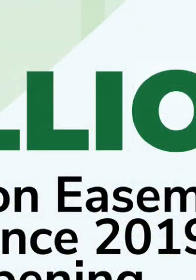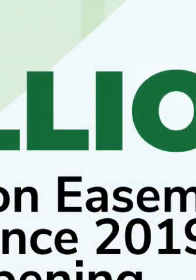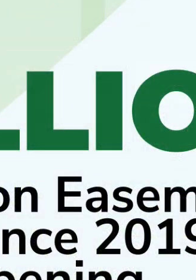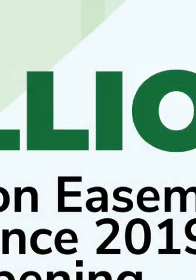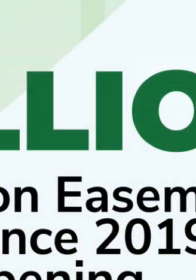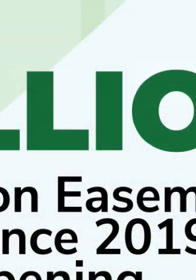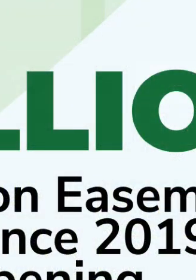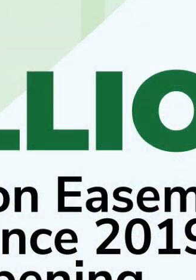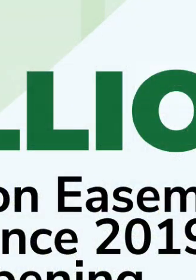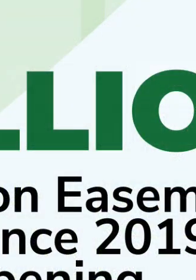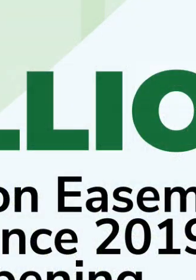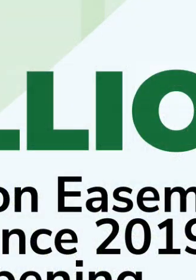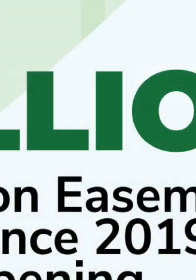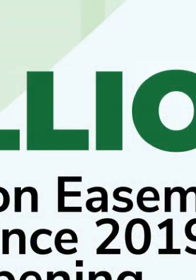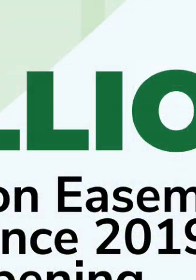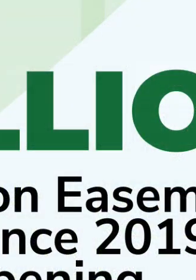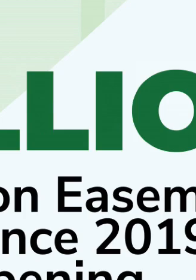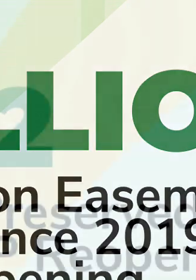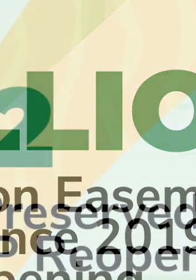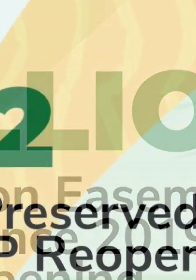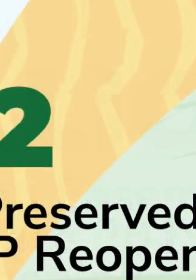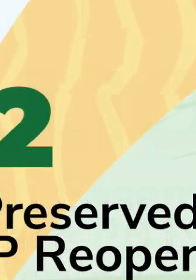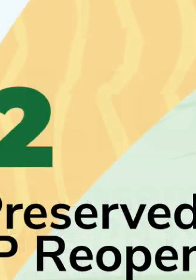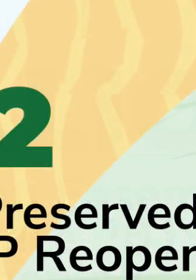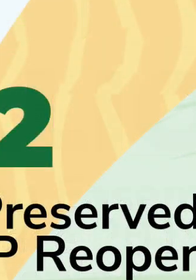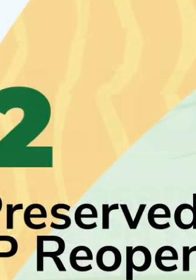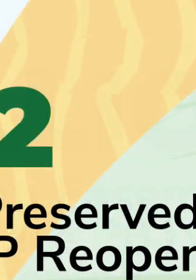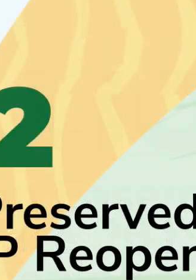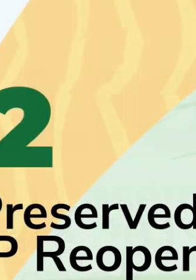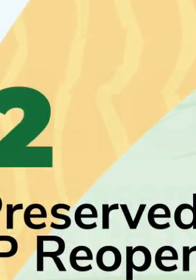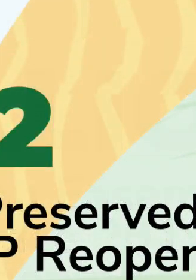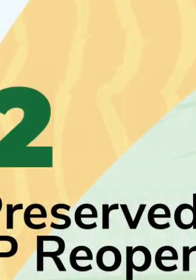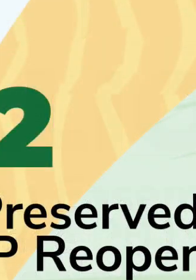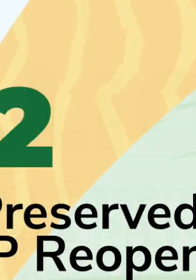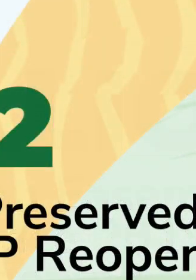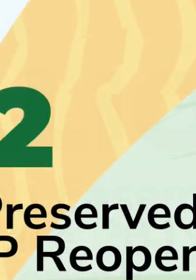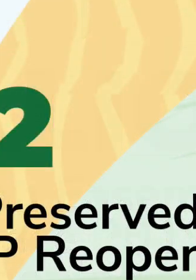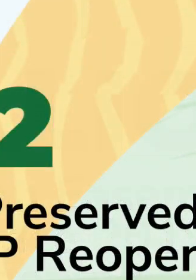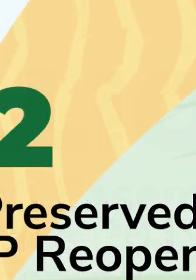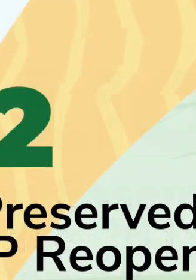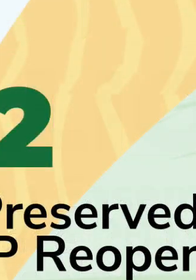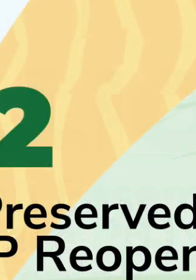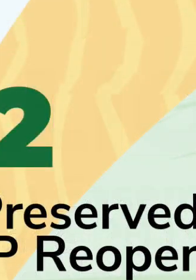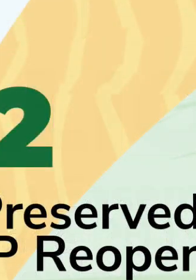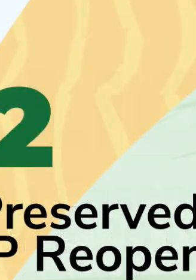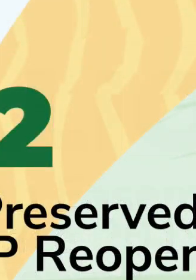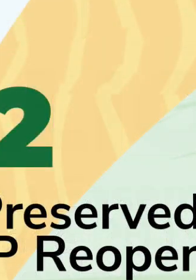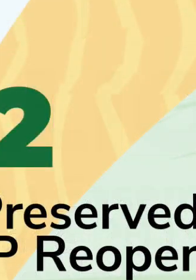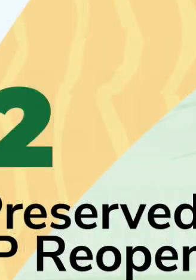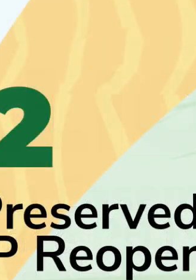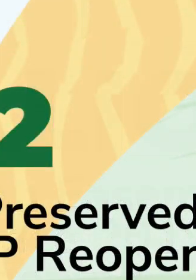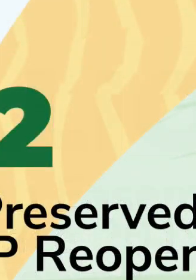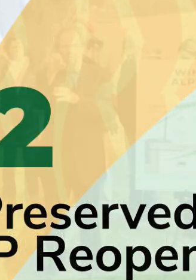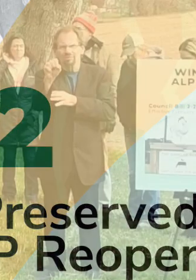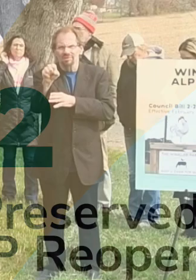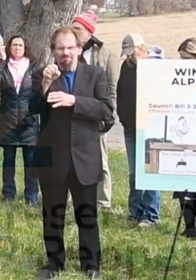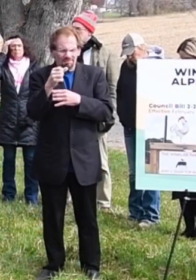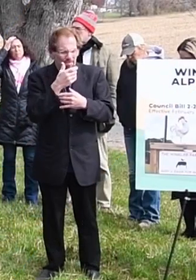million in easements to preserve over 360 acres of prime agricultural